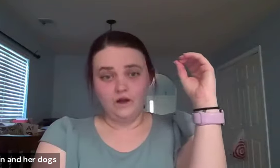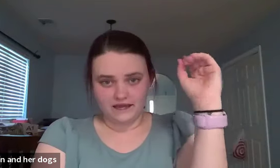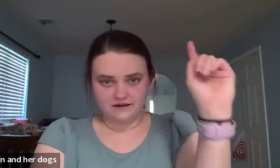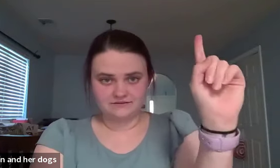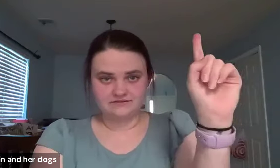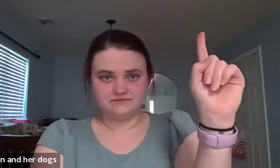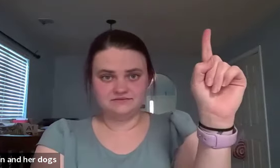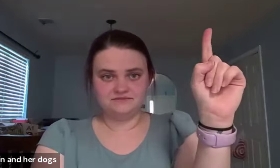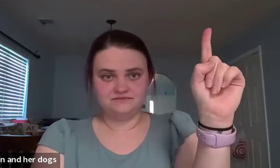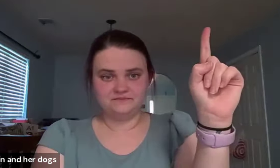1,